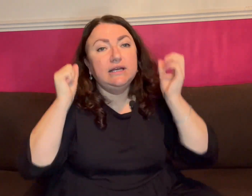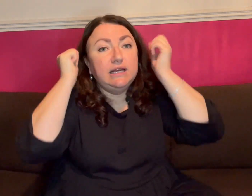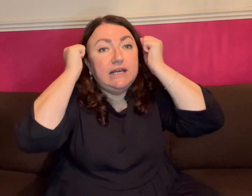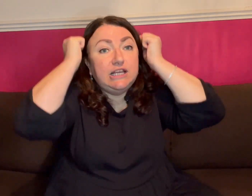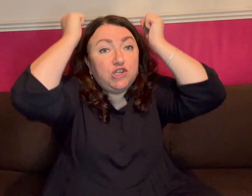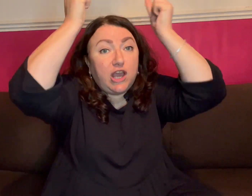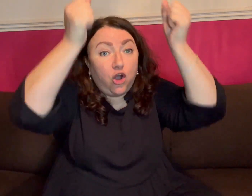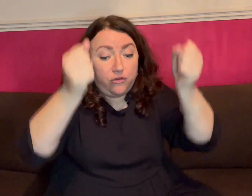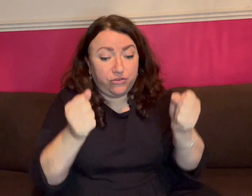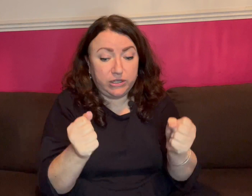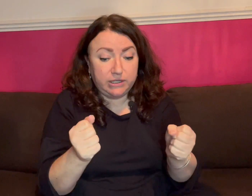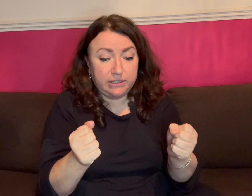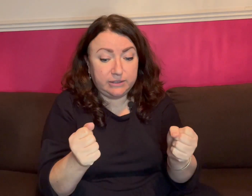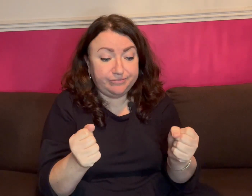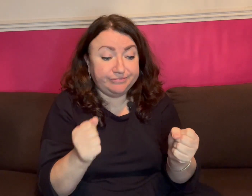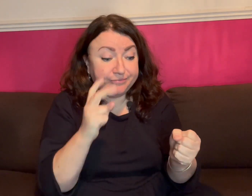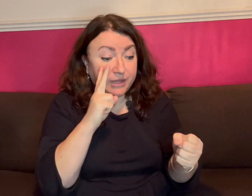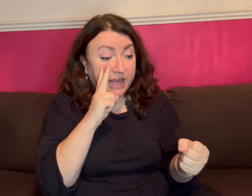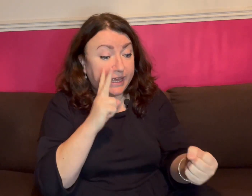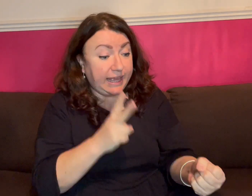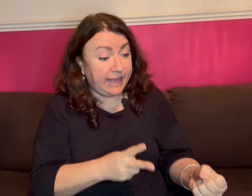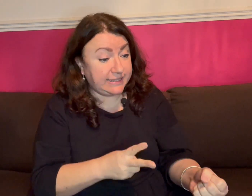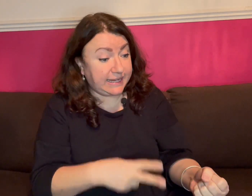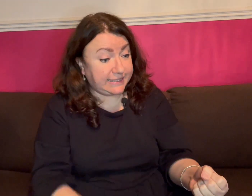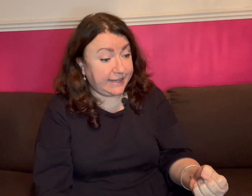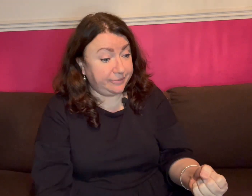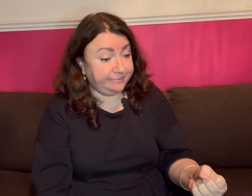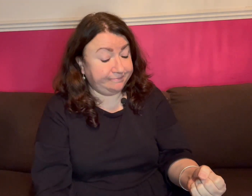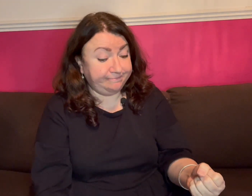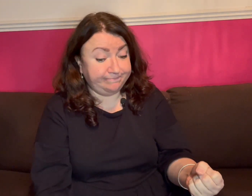He took it off and gazed at it.